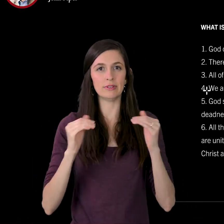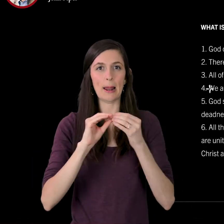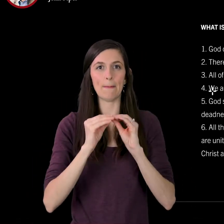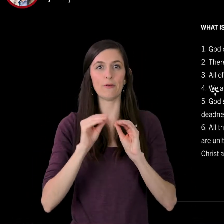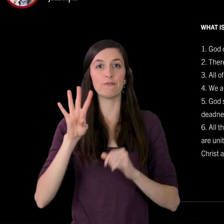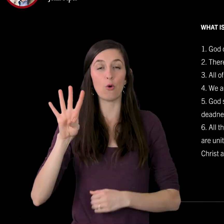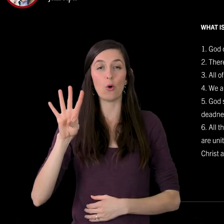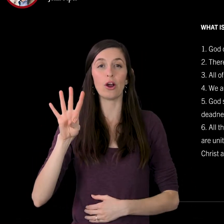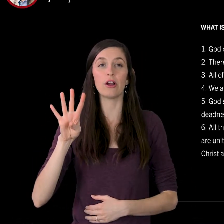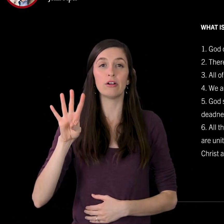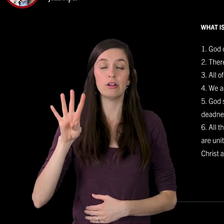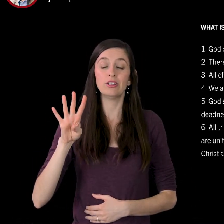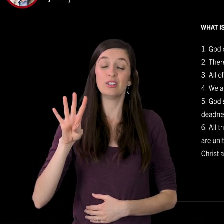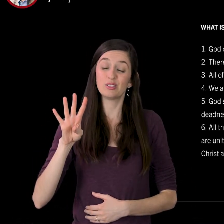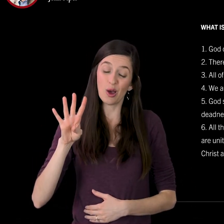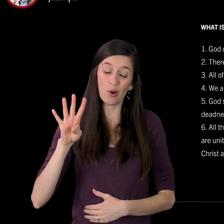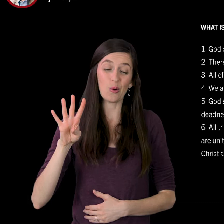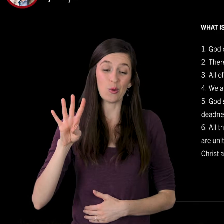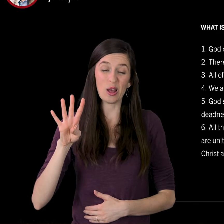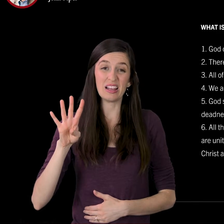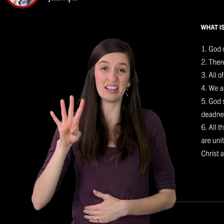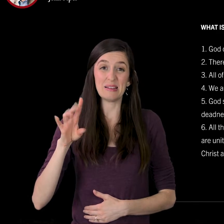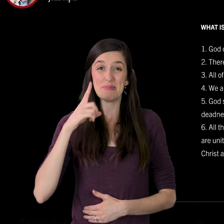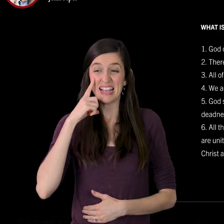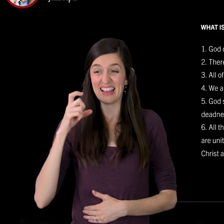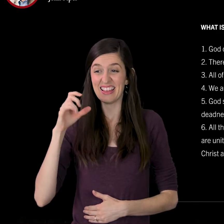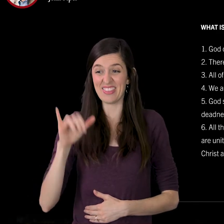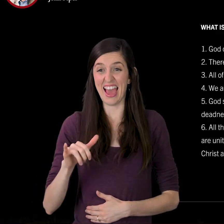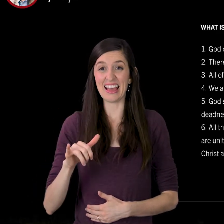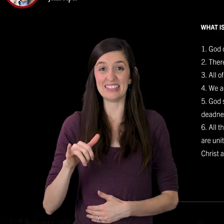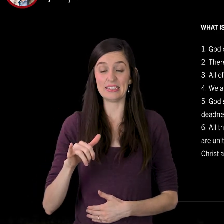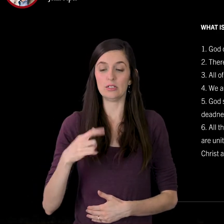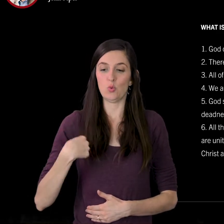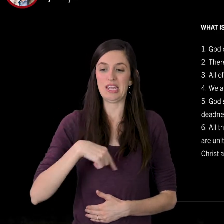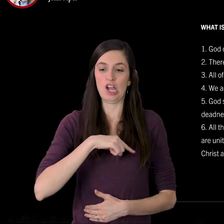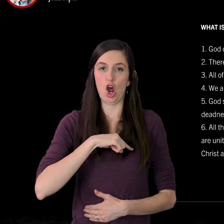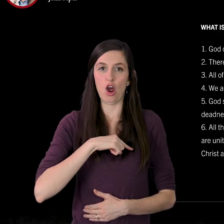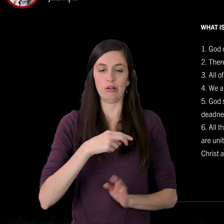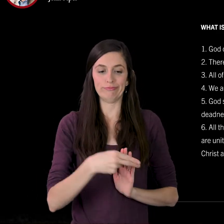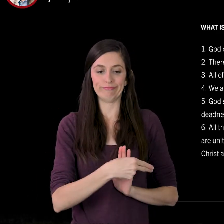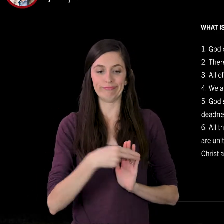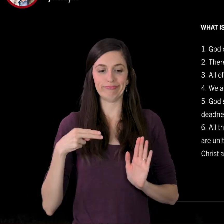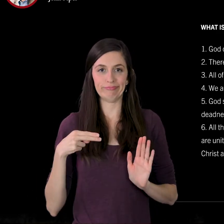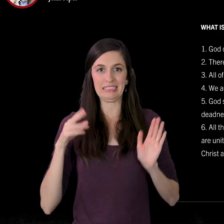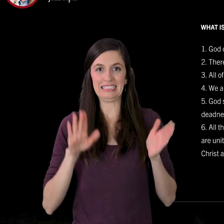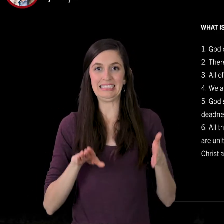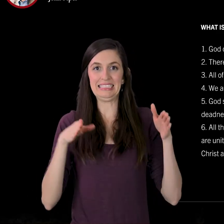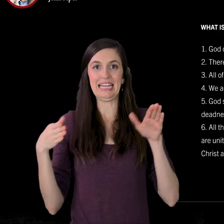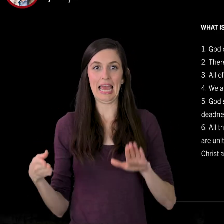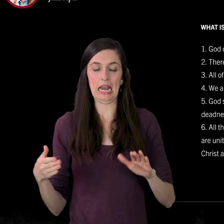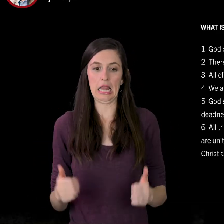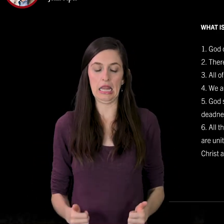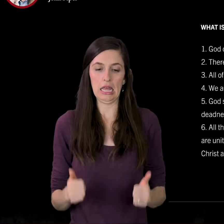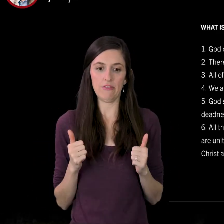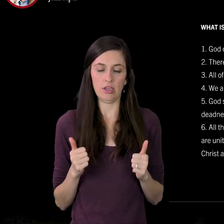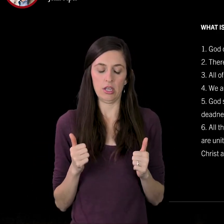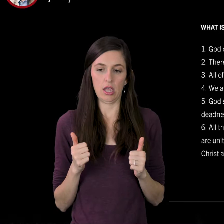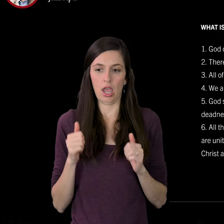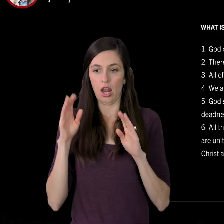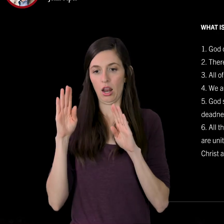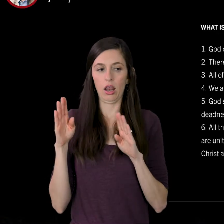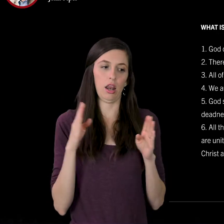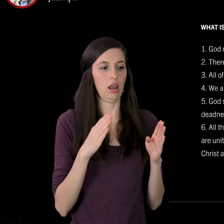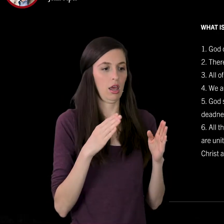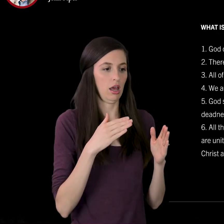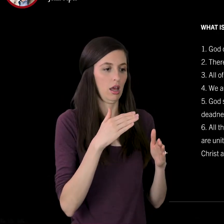Four, we are thus found to be dead in our trespasses and